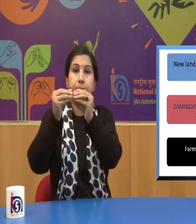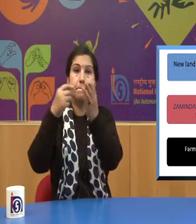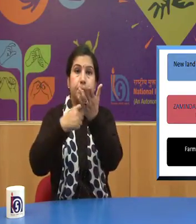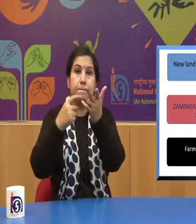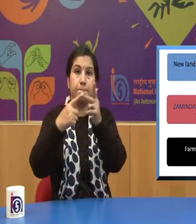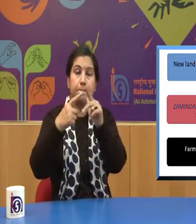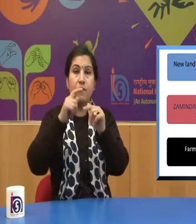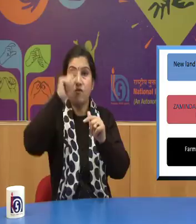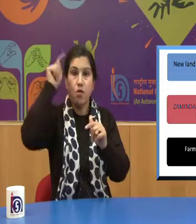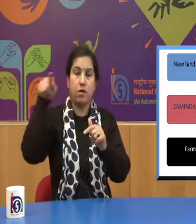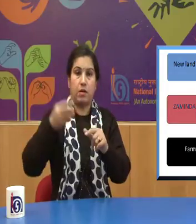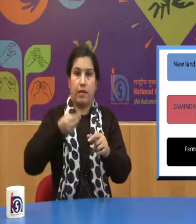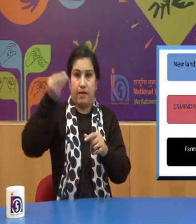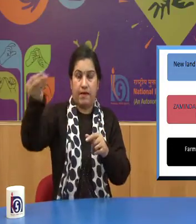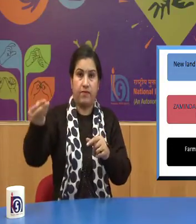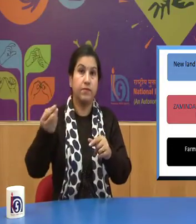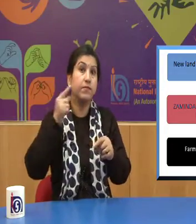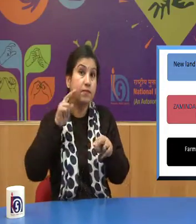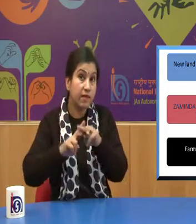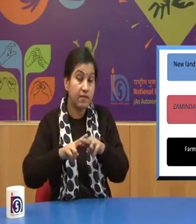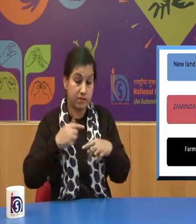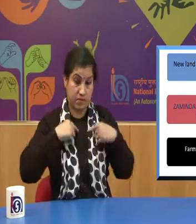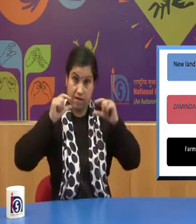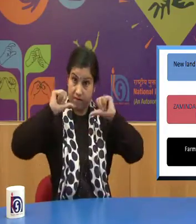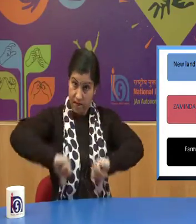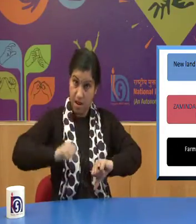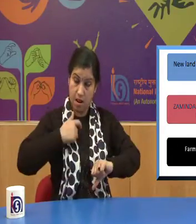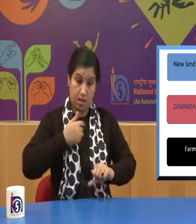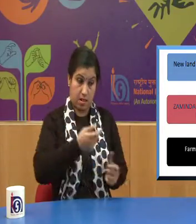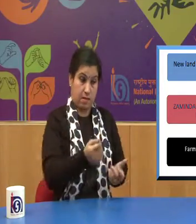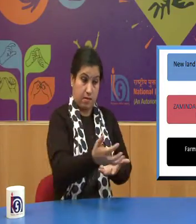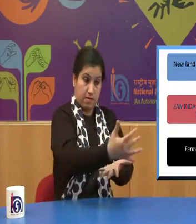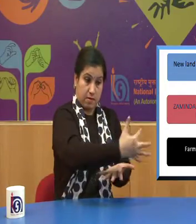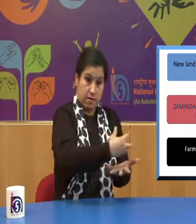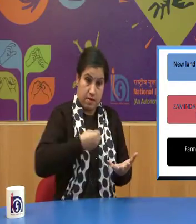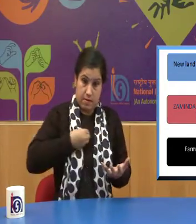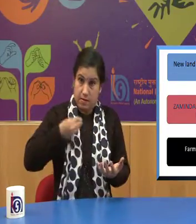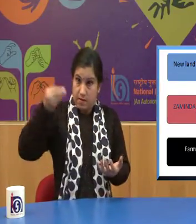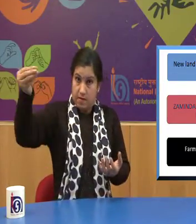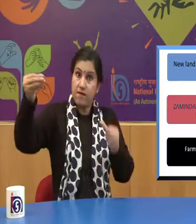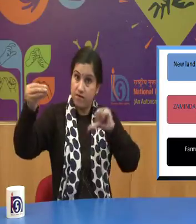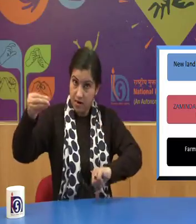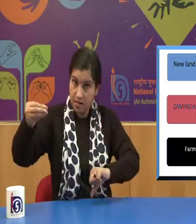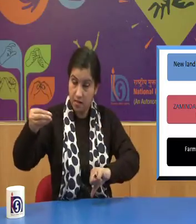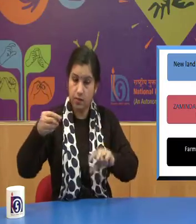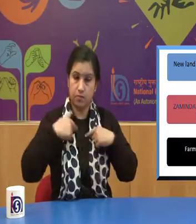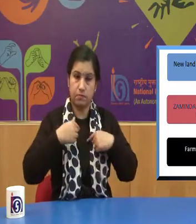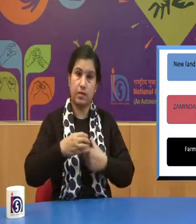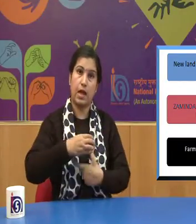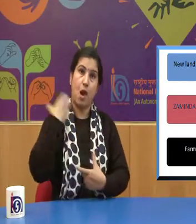And if in case he failed to do so, the land was taken away from him and given to someone